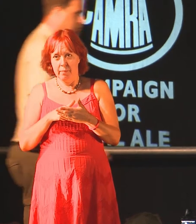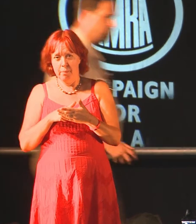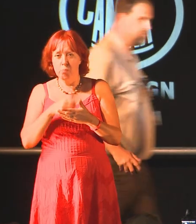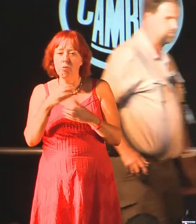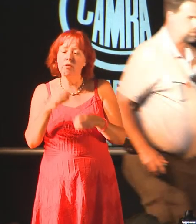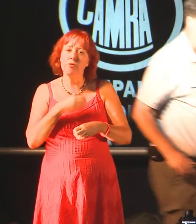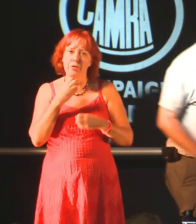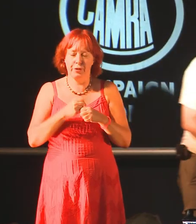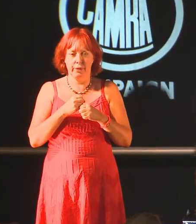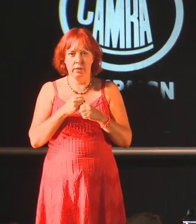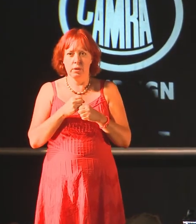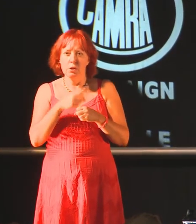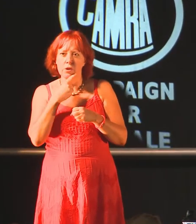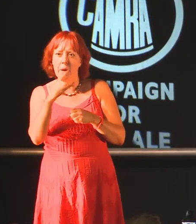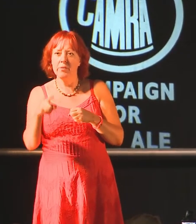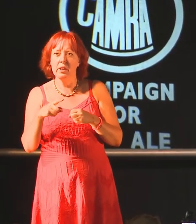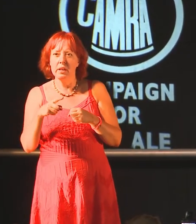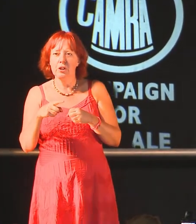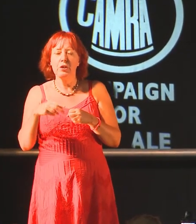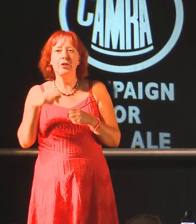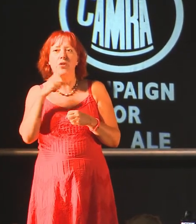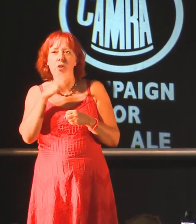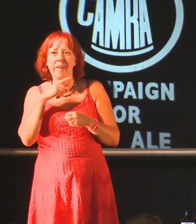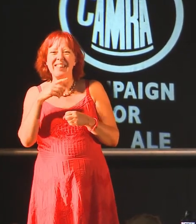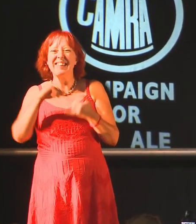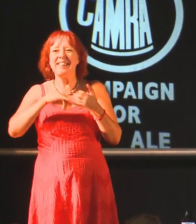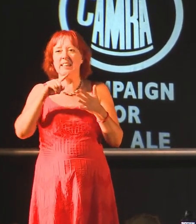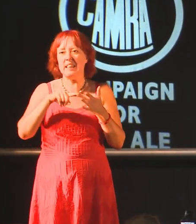The bronze goes to Son of Sid.